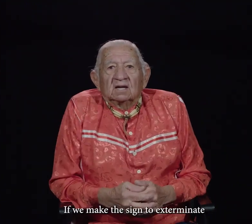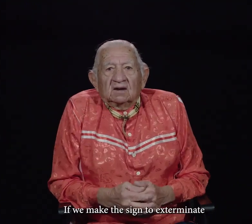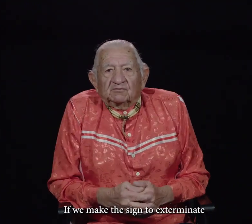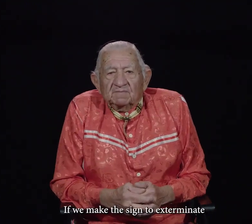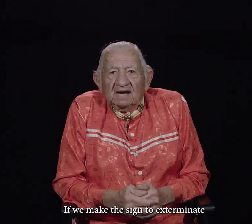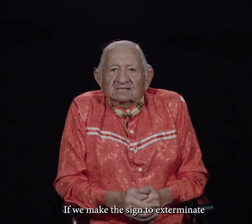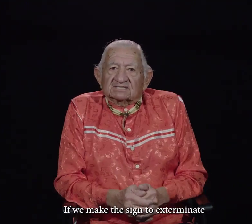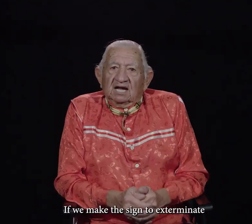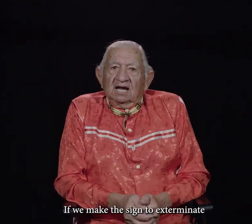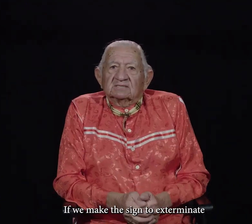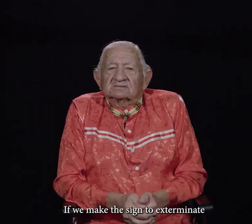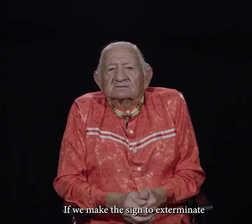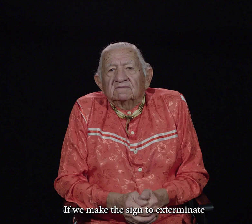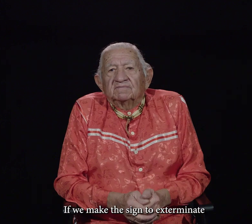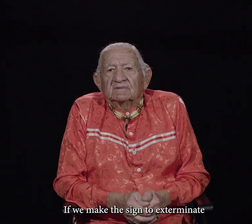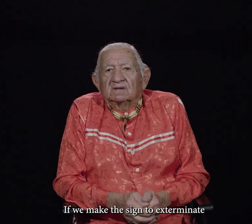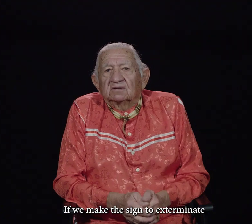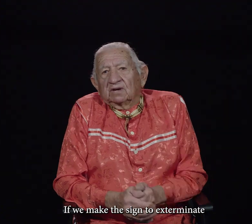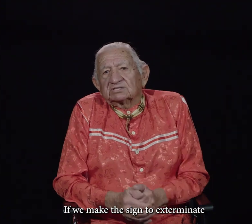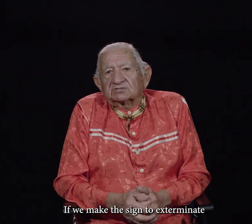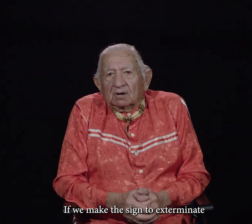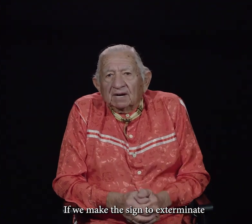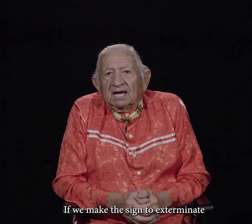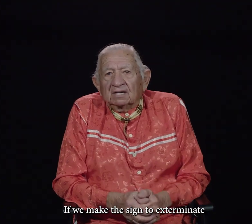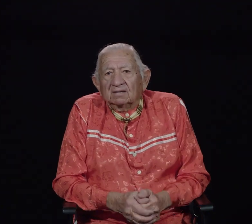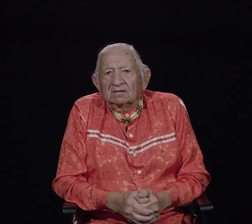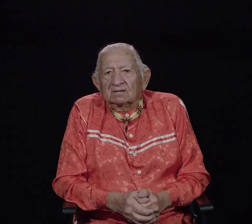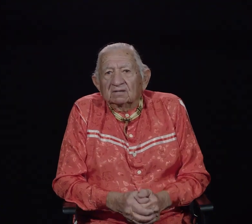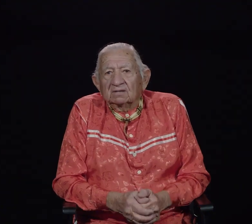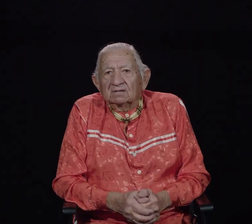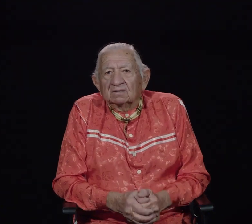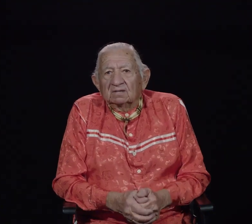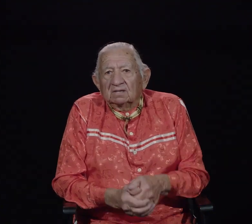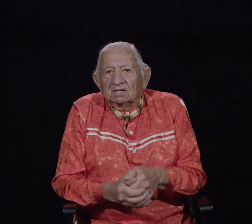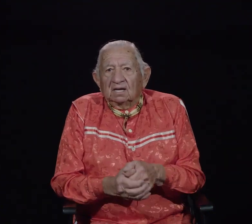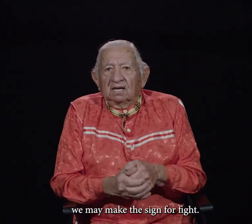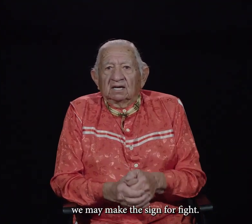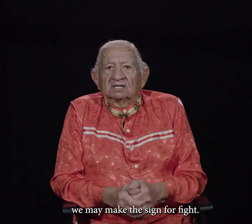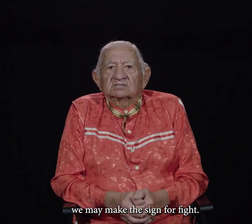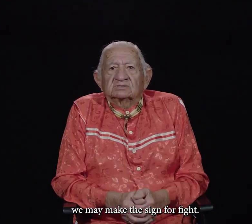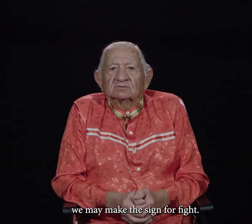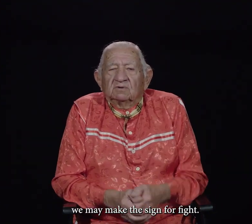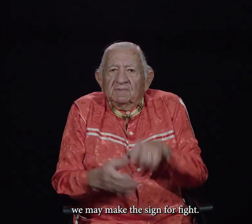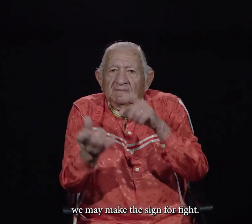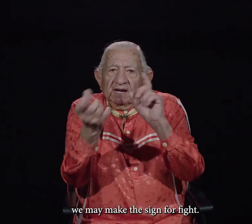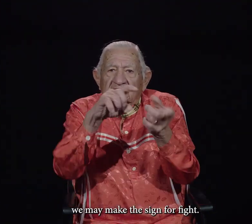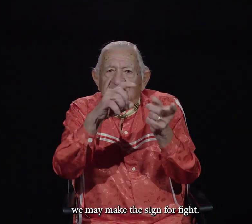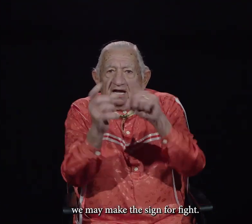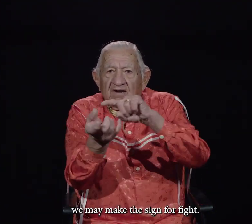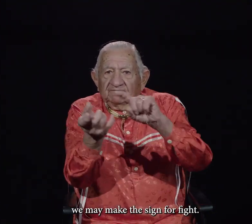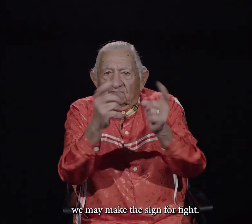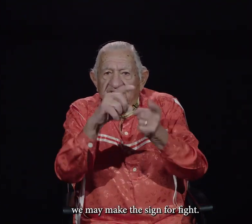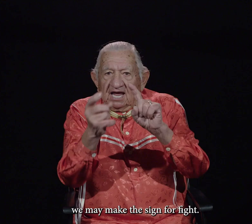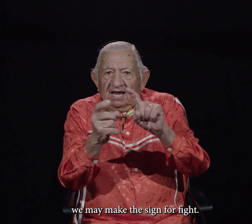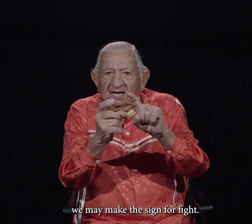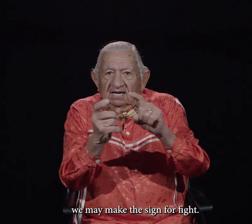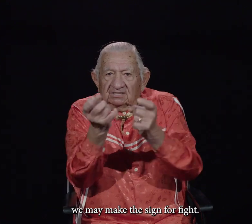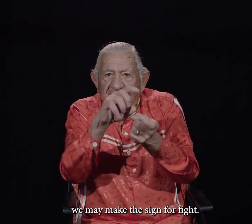If we make the signs to exterminate, we may make the sign for sand,